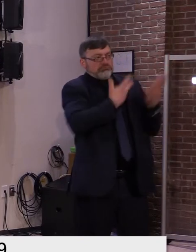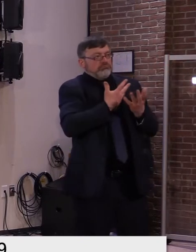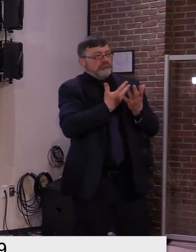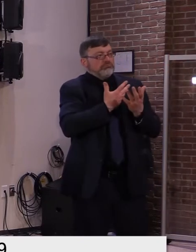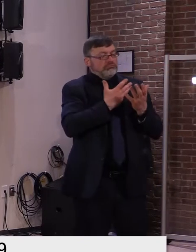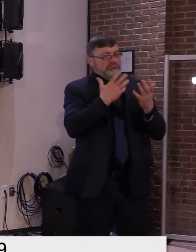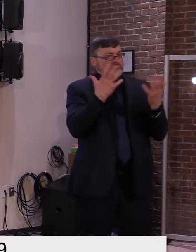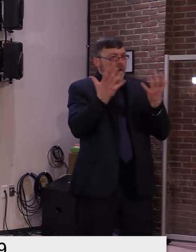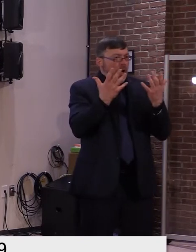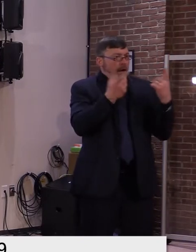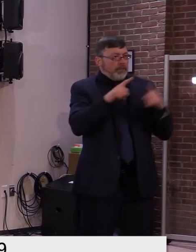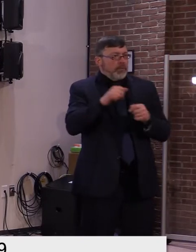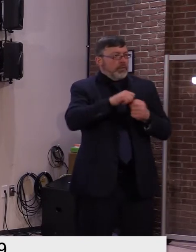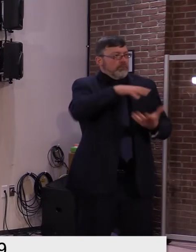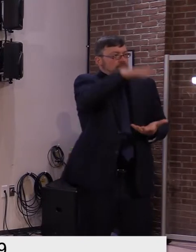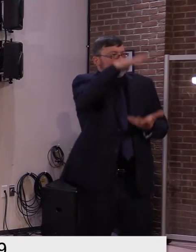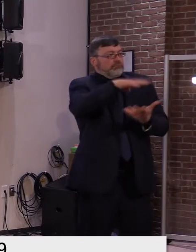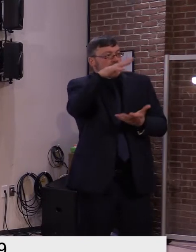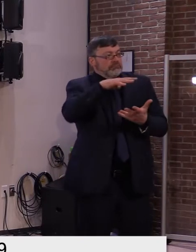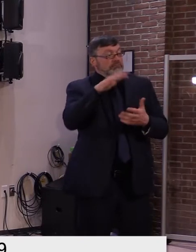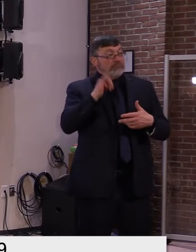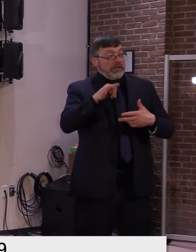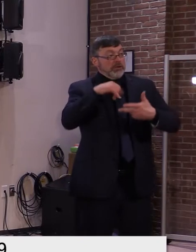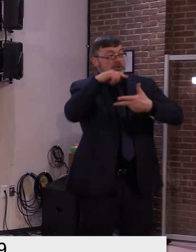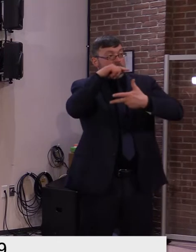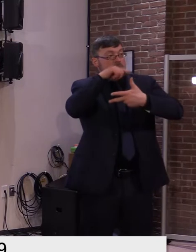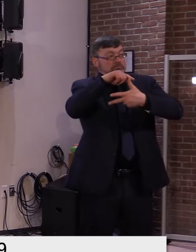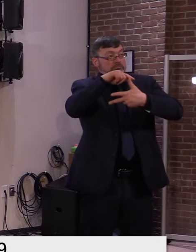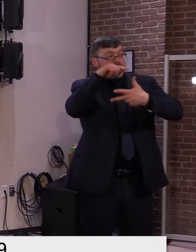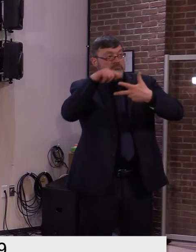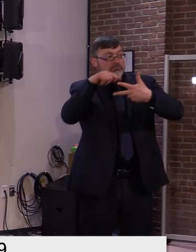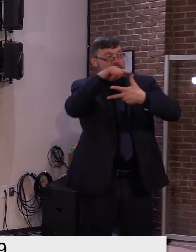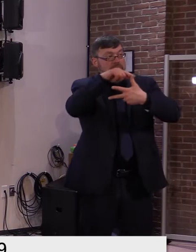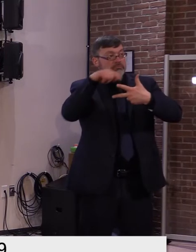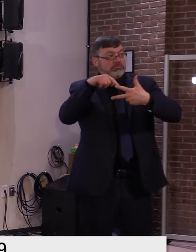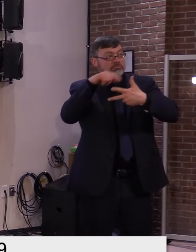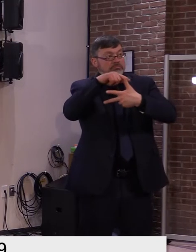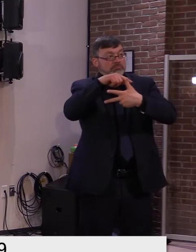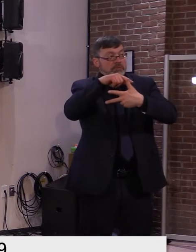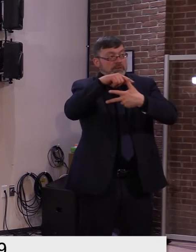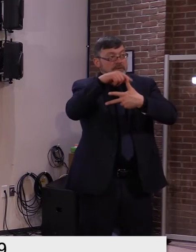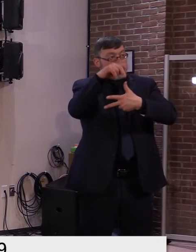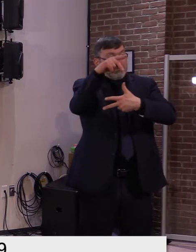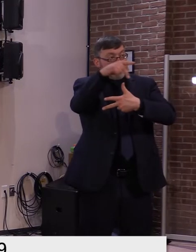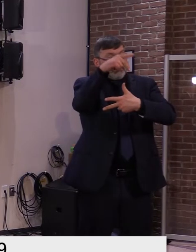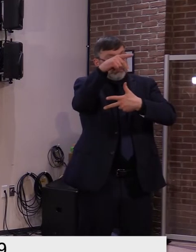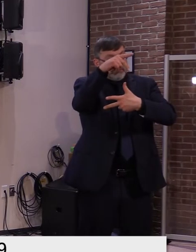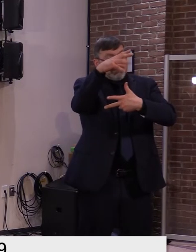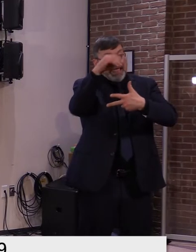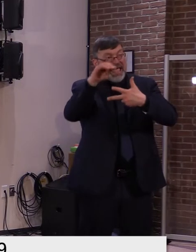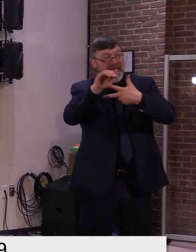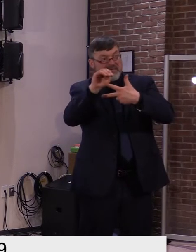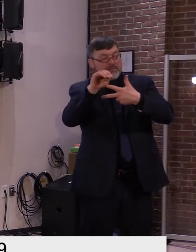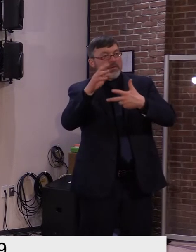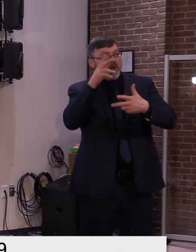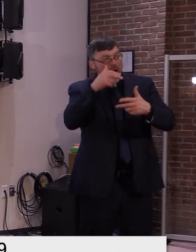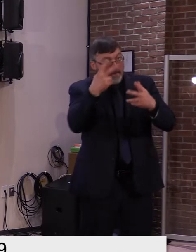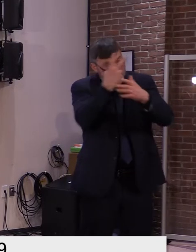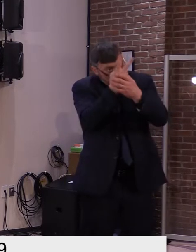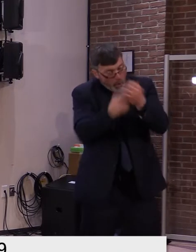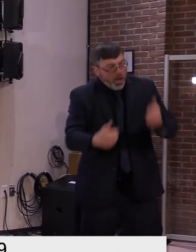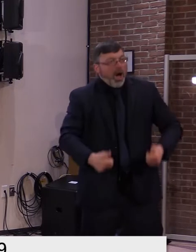increase to 16 million nationwide for the state supplies, which will mean an increase of about